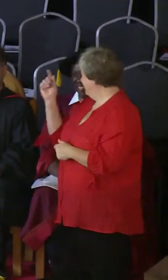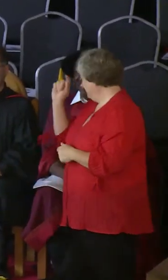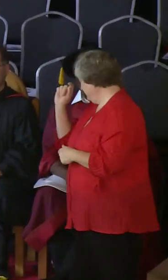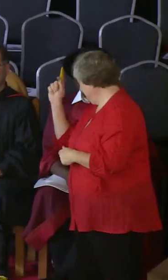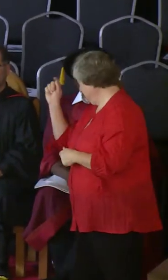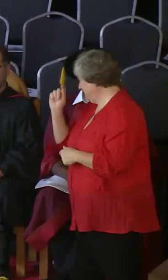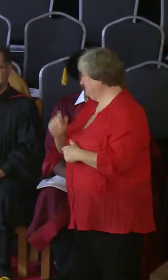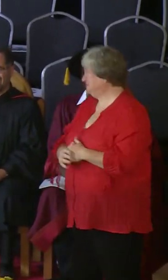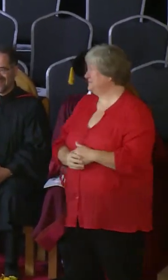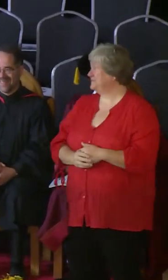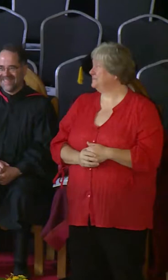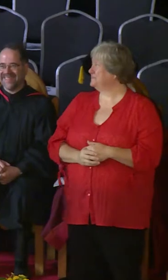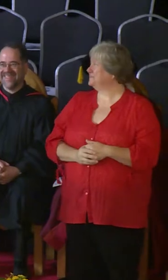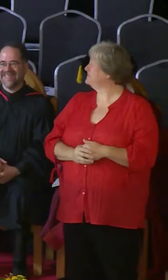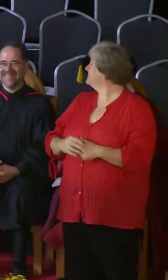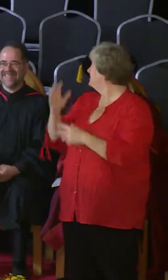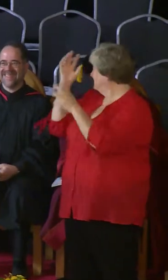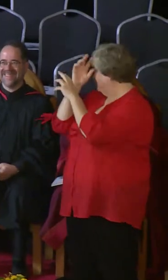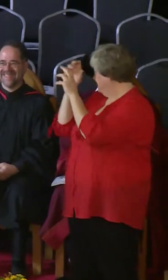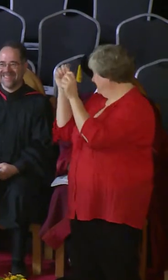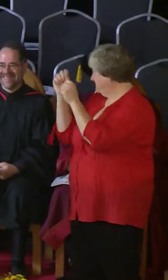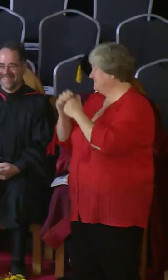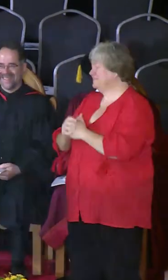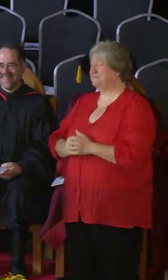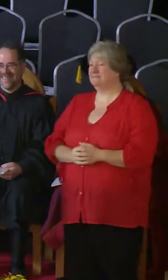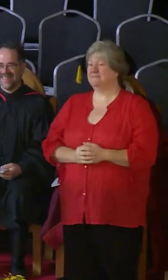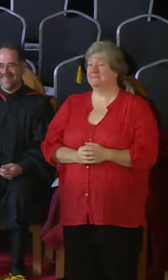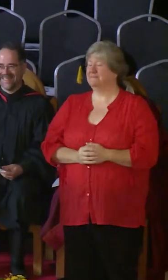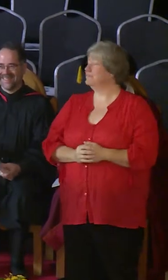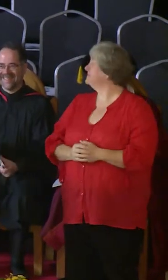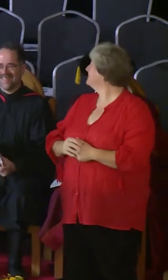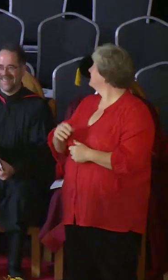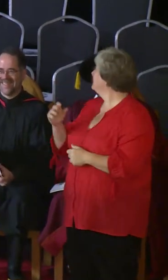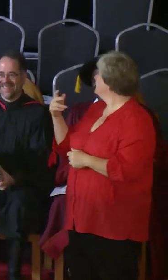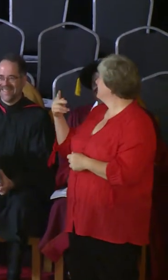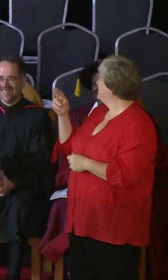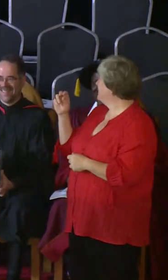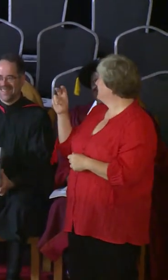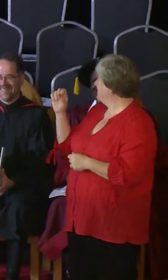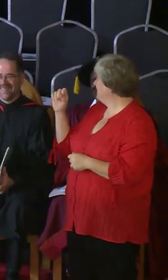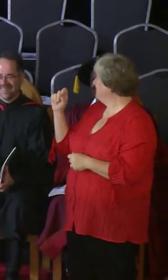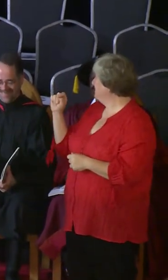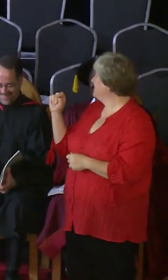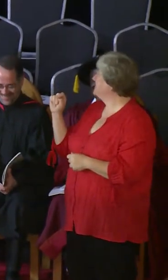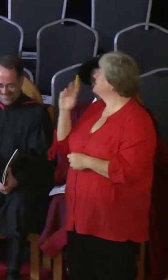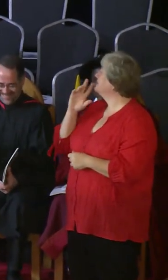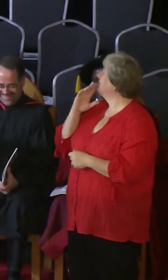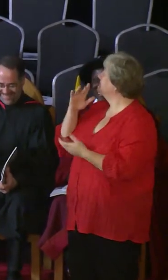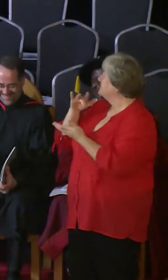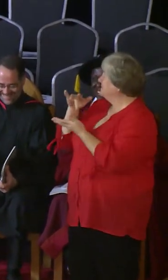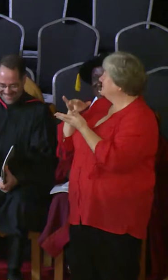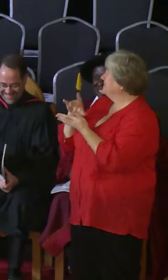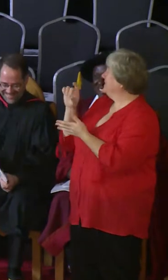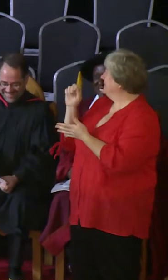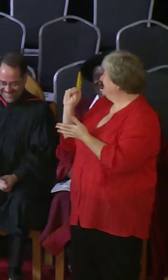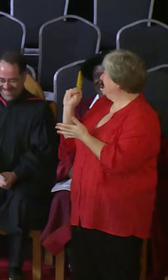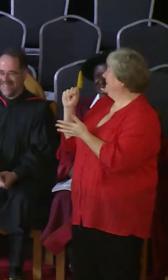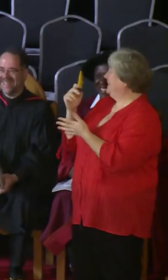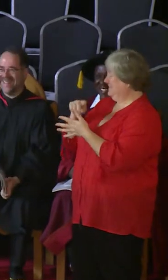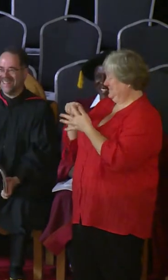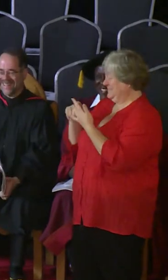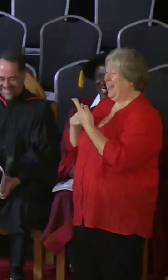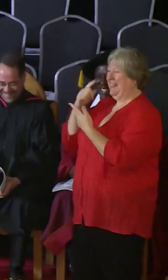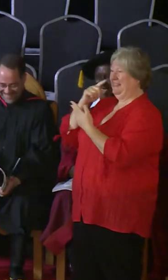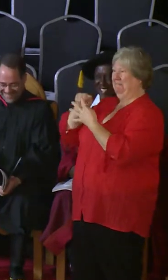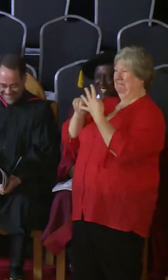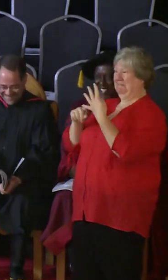Madam Chancellor, Mr. President, Madam Provost, Interim Dean Zittner, I think I got